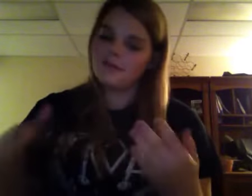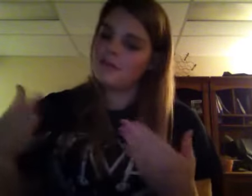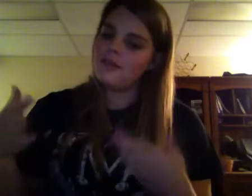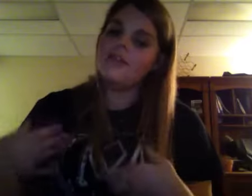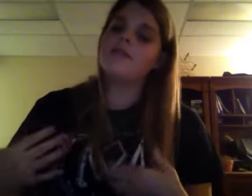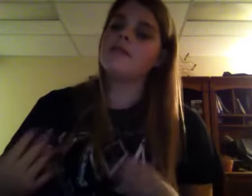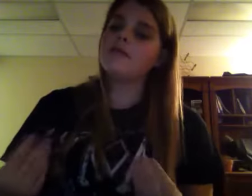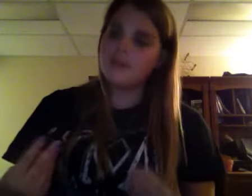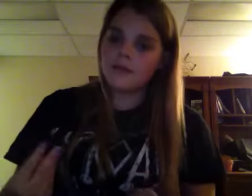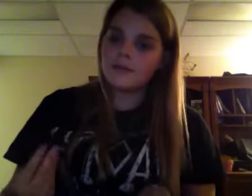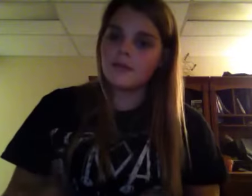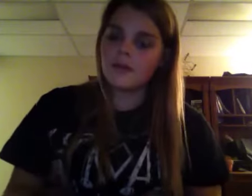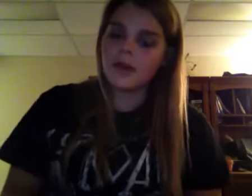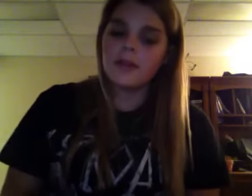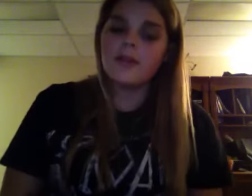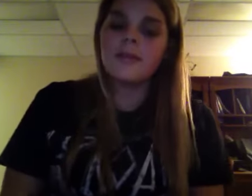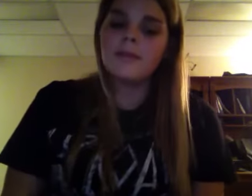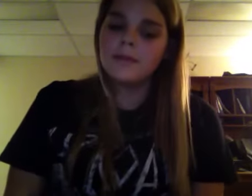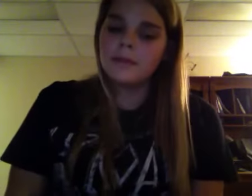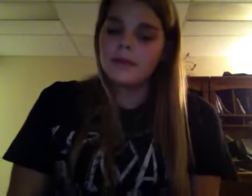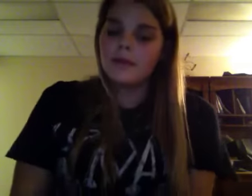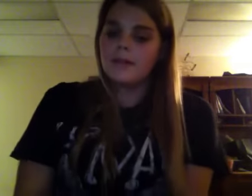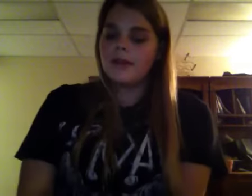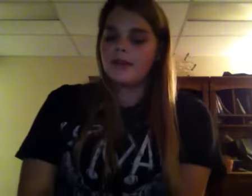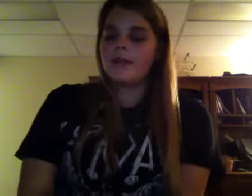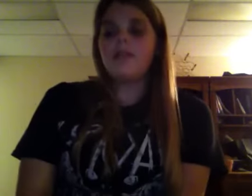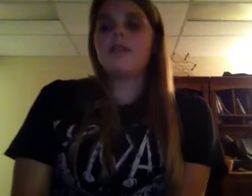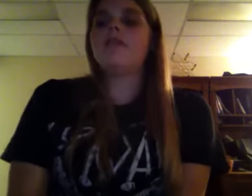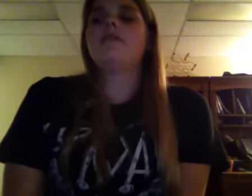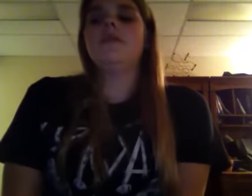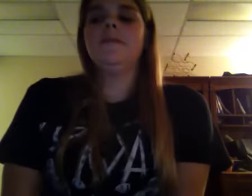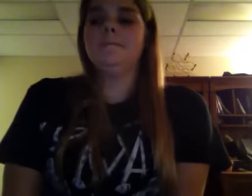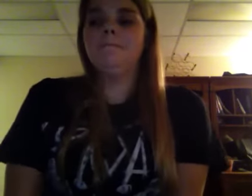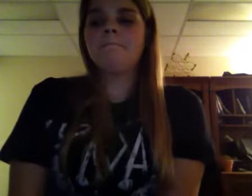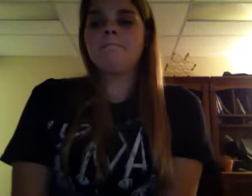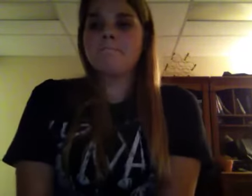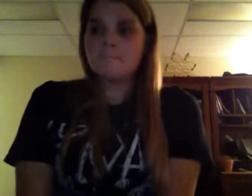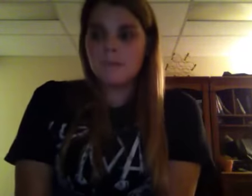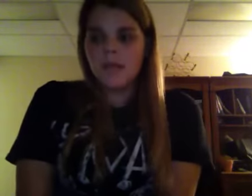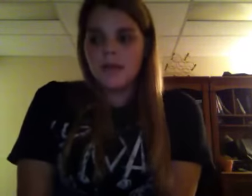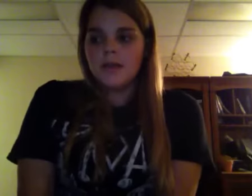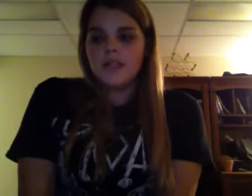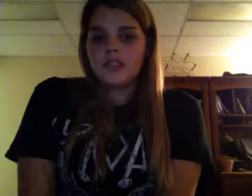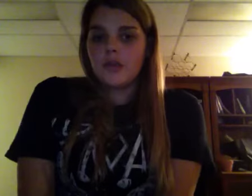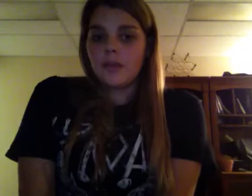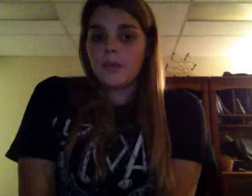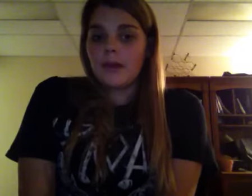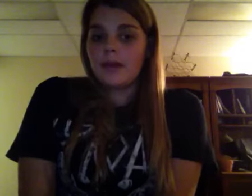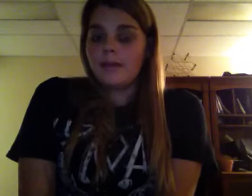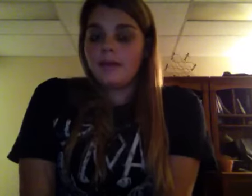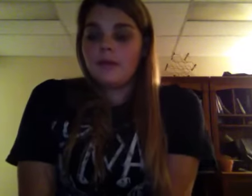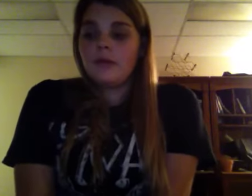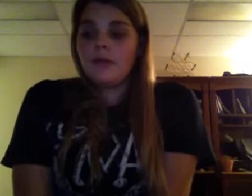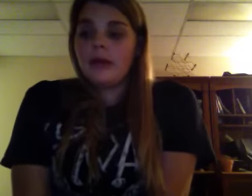Just take some shortcuts, because it's understood. So, when it comes to